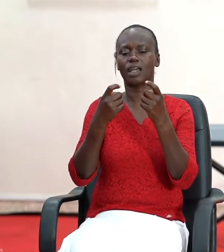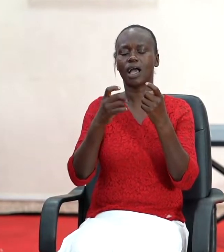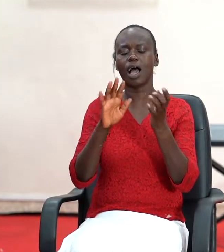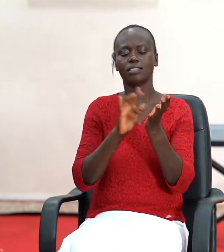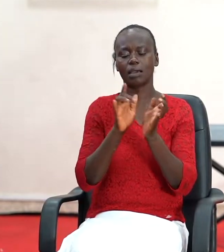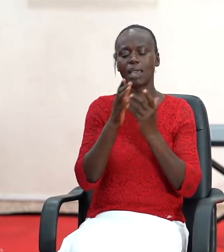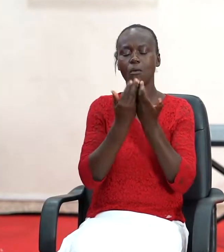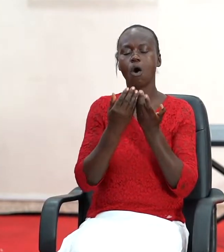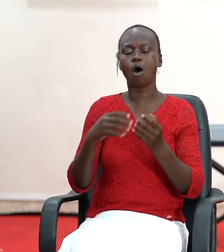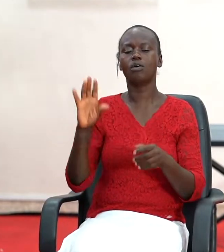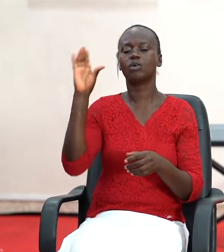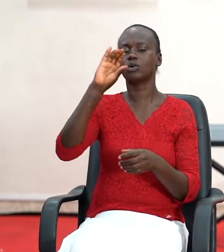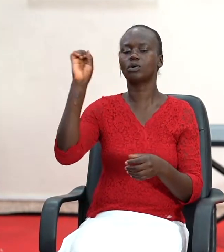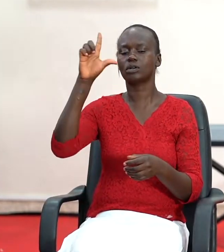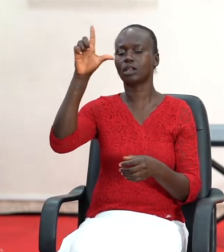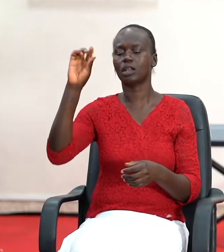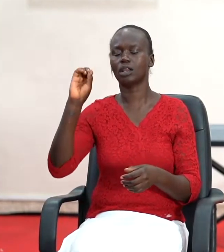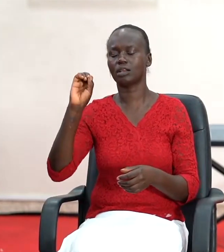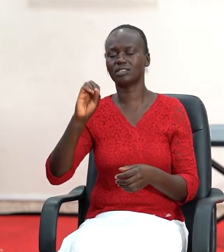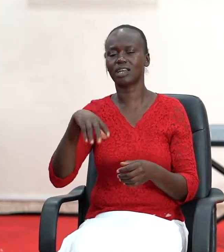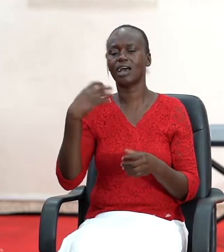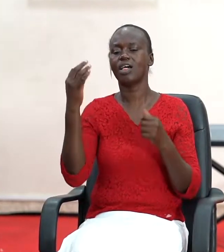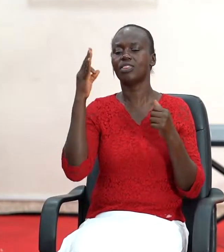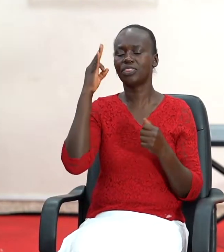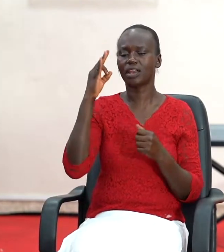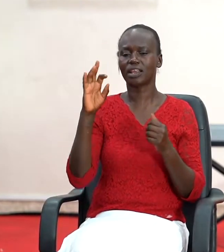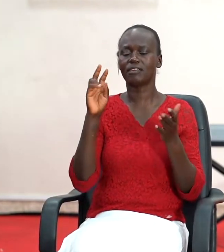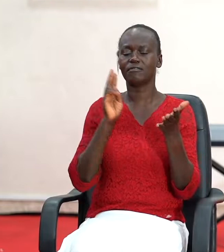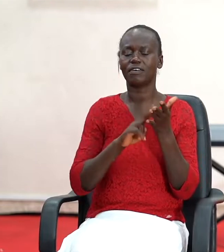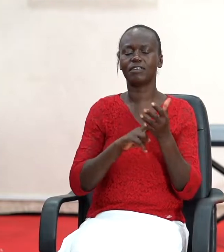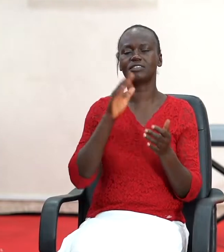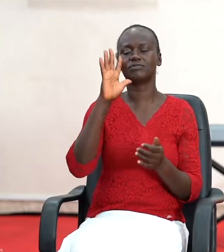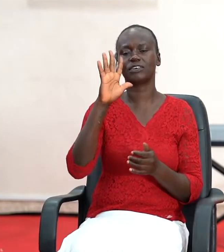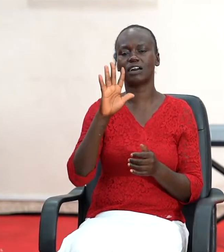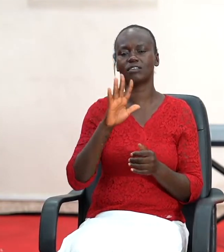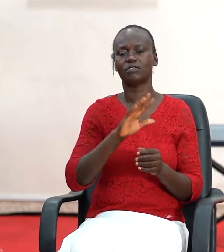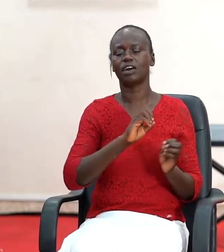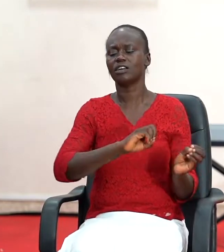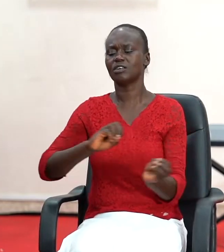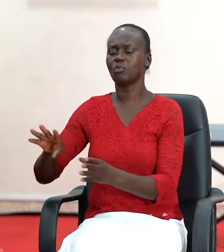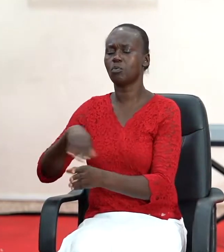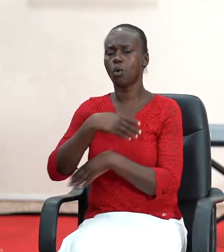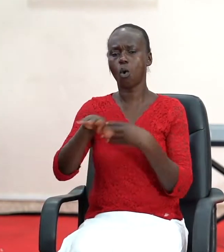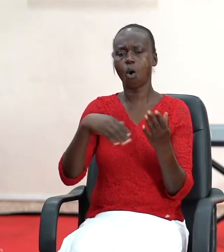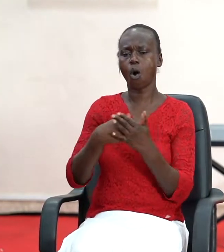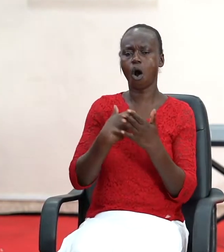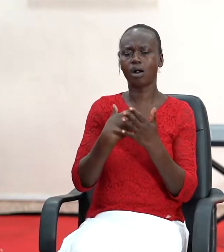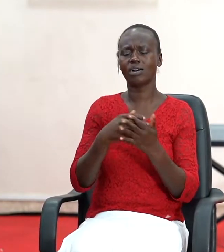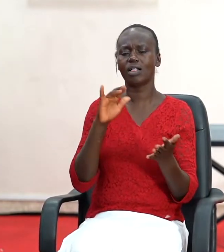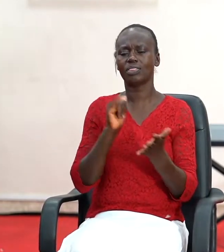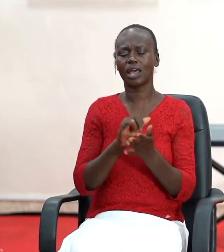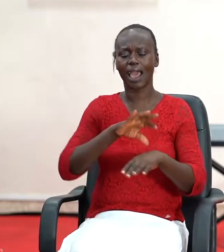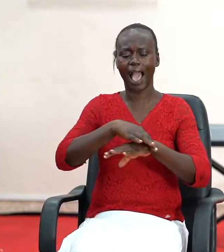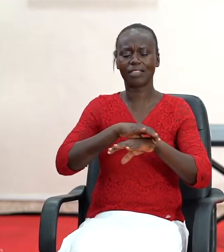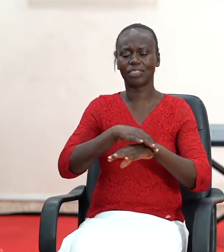verse 5, the Bible says, put to death therefore whatever belongs to your earthly nature, sexual